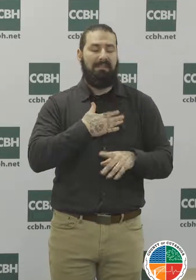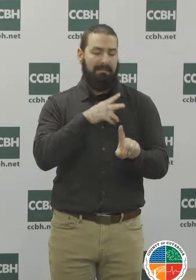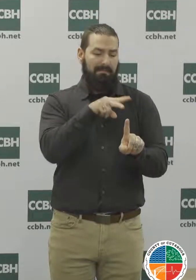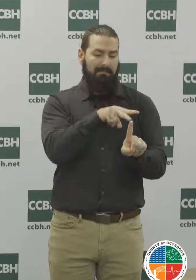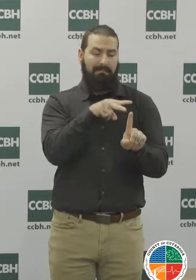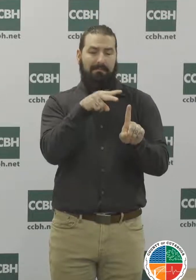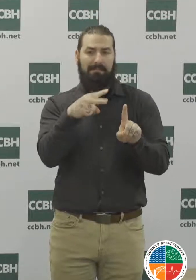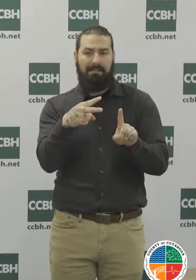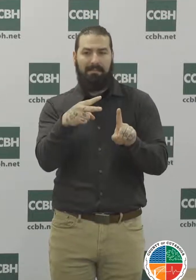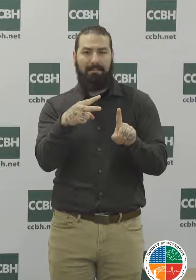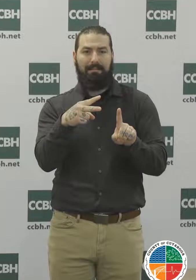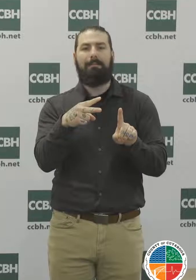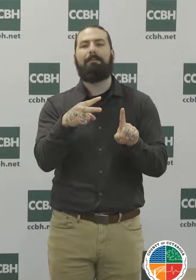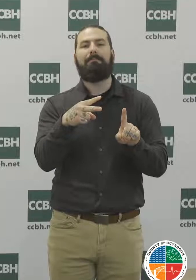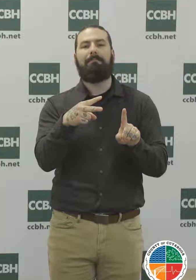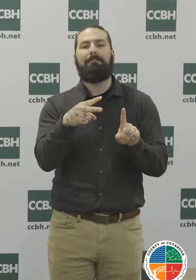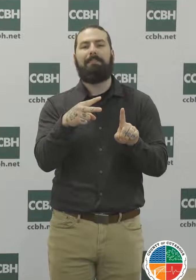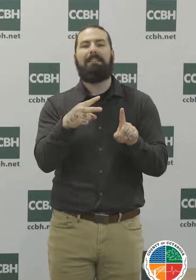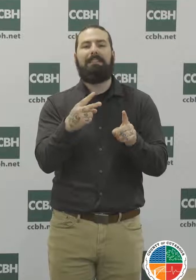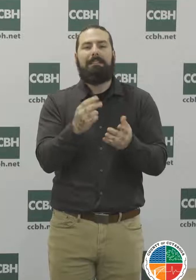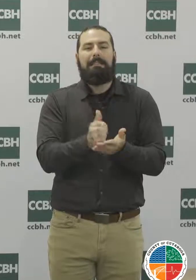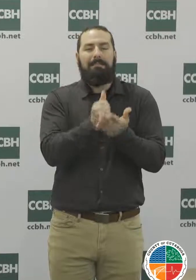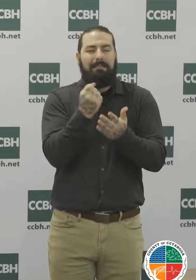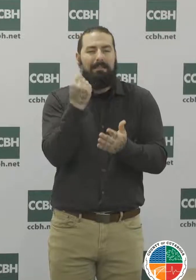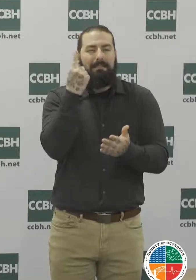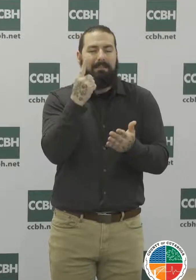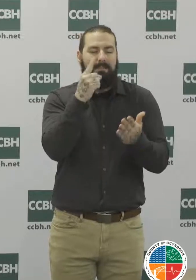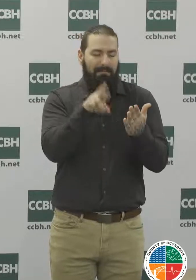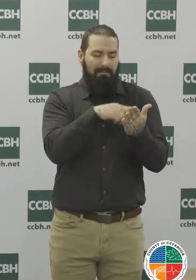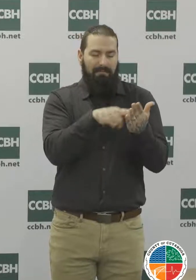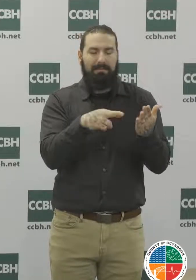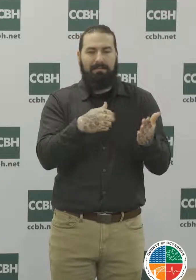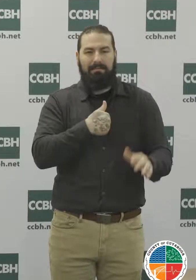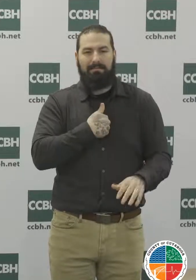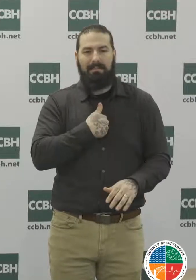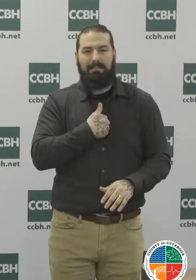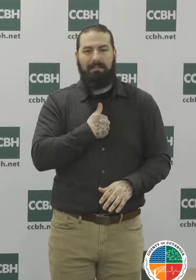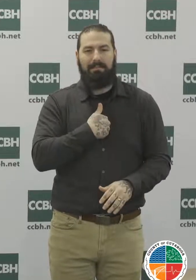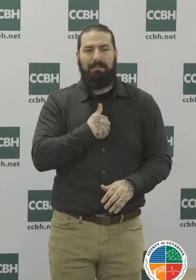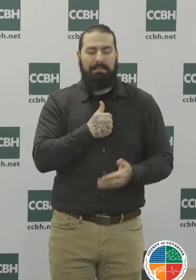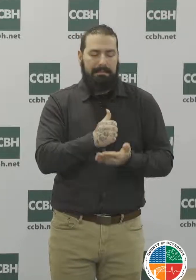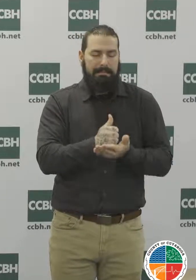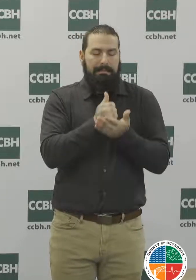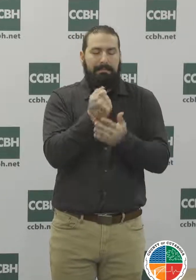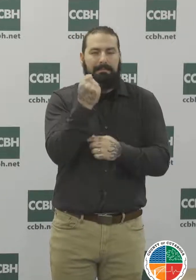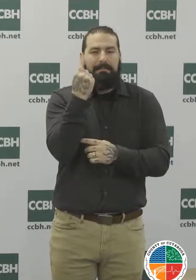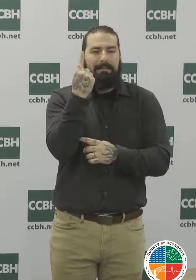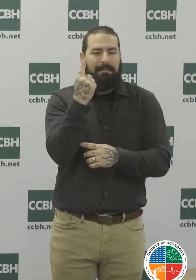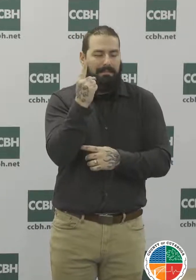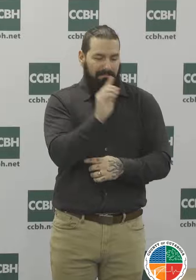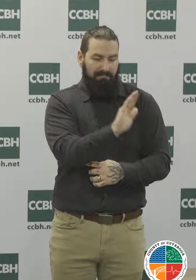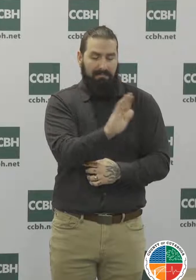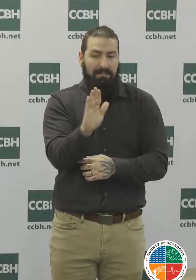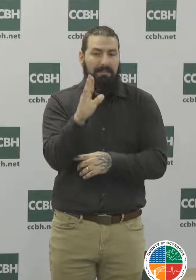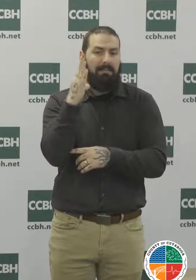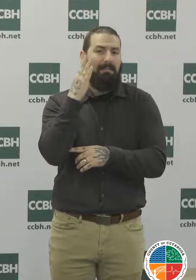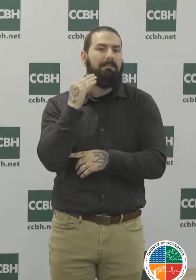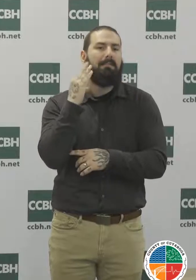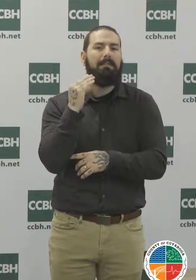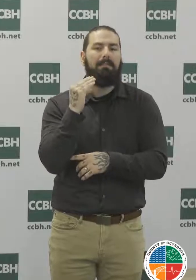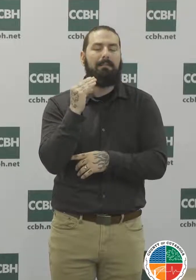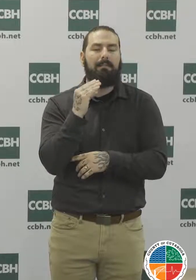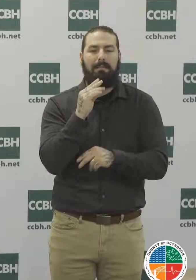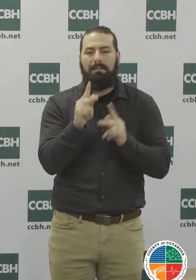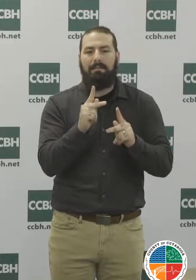transformation journey around understanding racism, helping me better understand their experience as people of